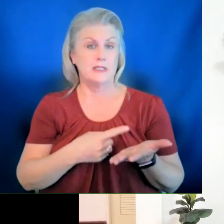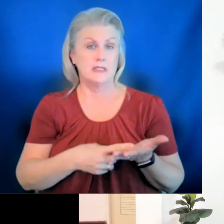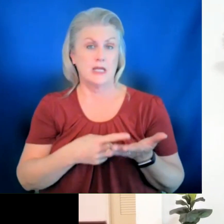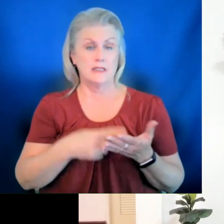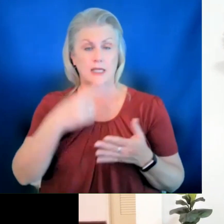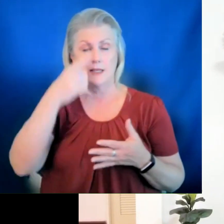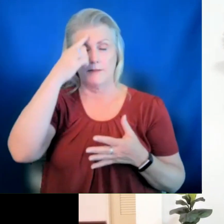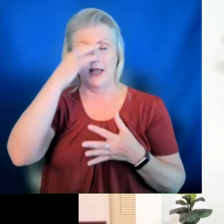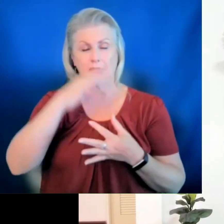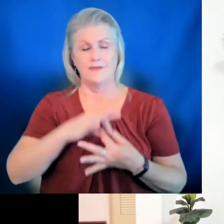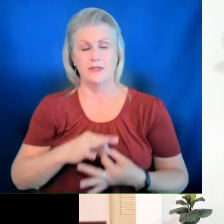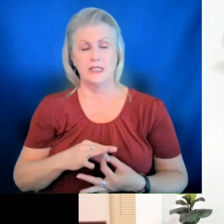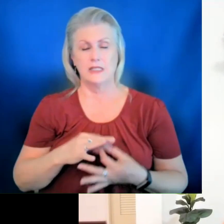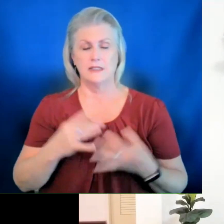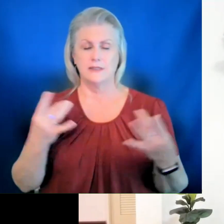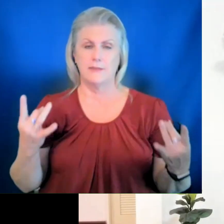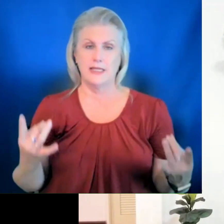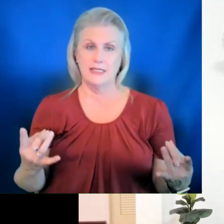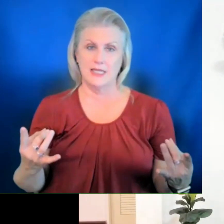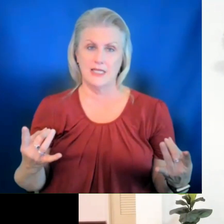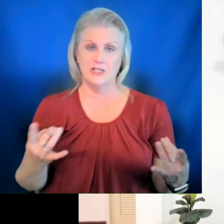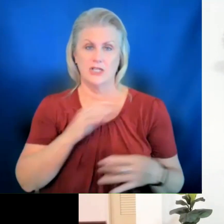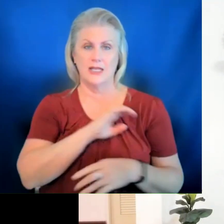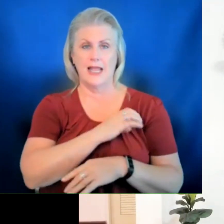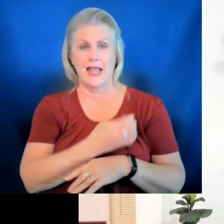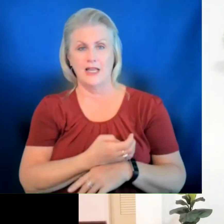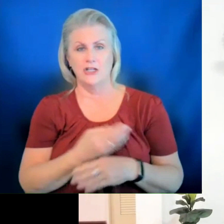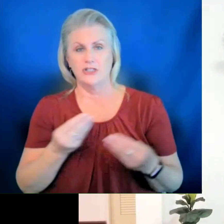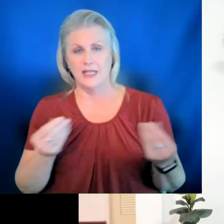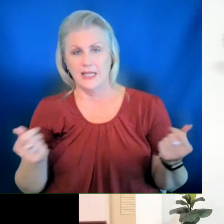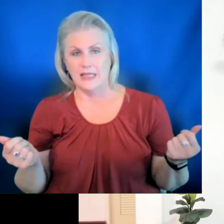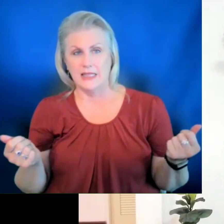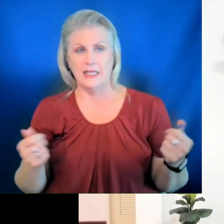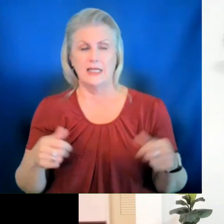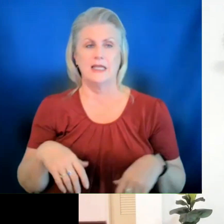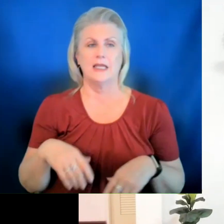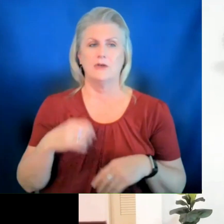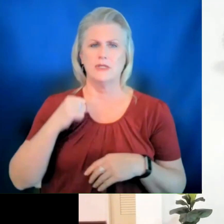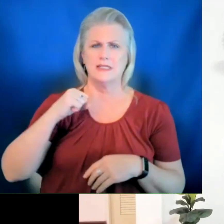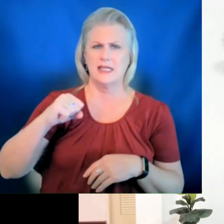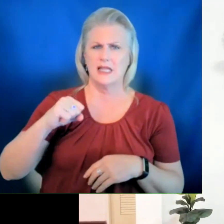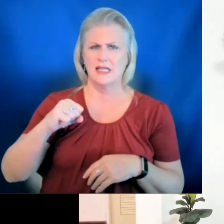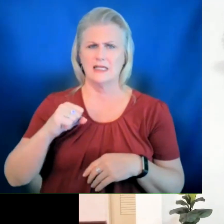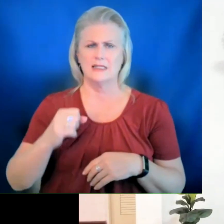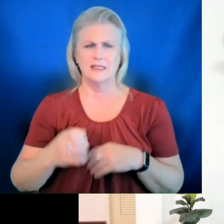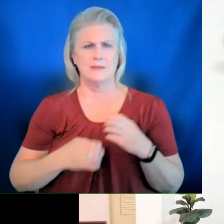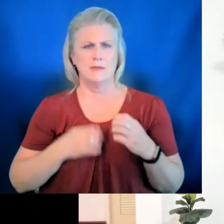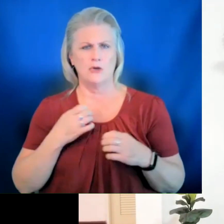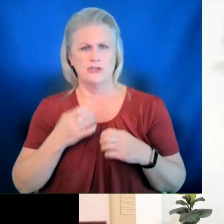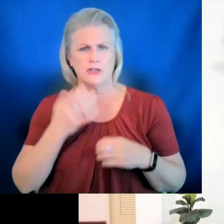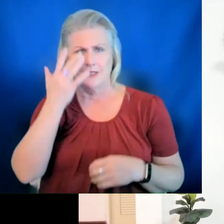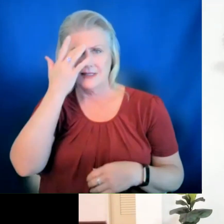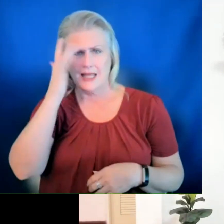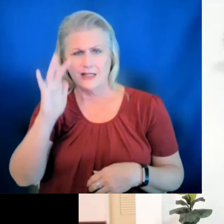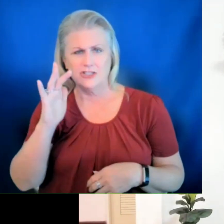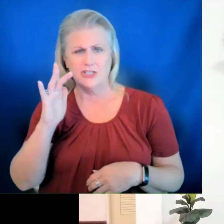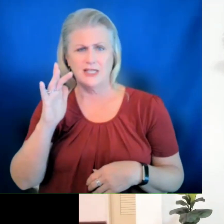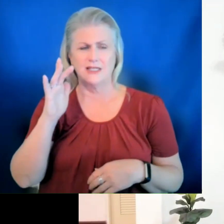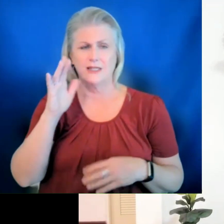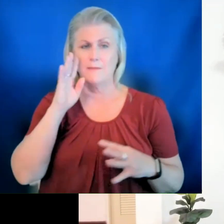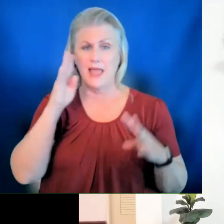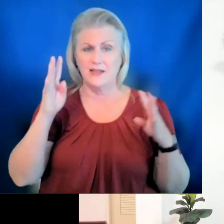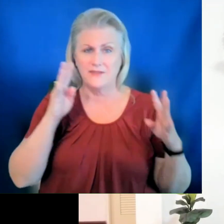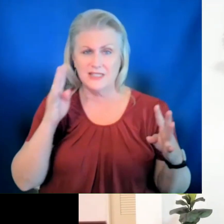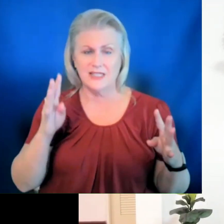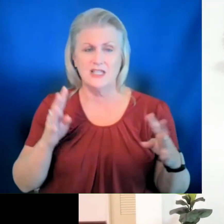we are going to discuss topics from mindfulness, meditation, energy healer, resilience,